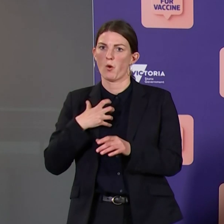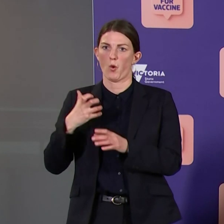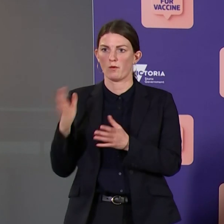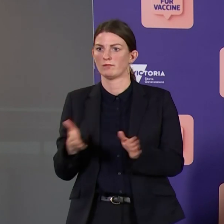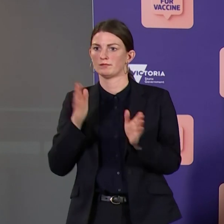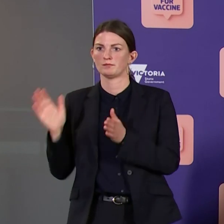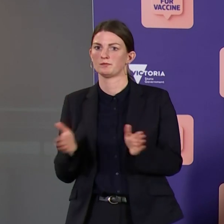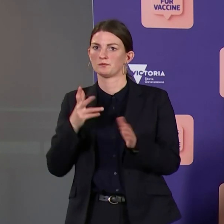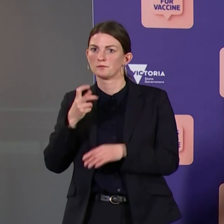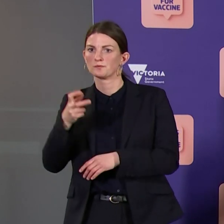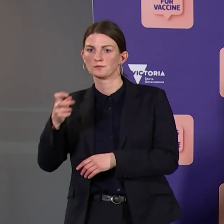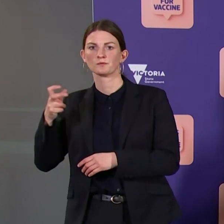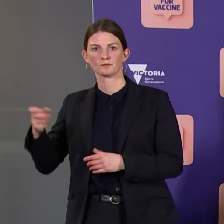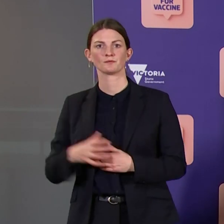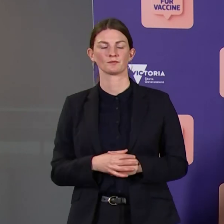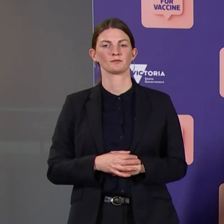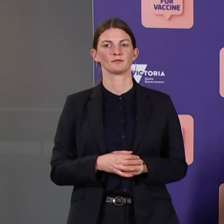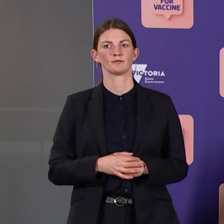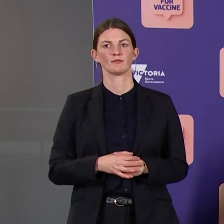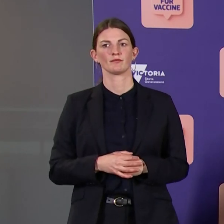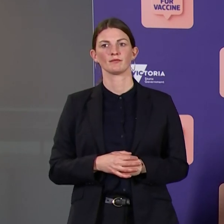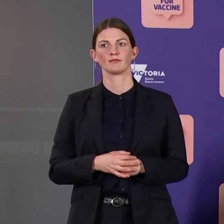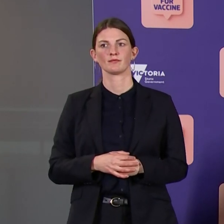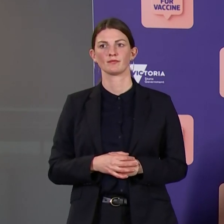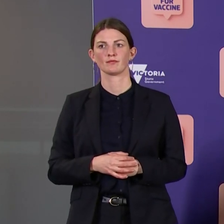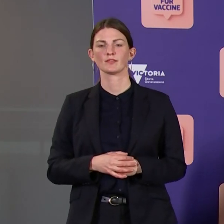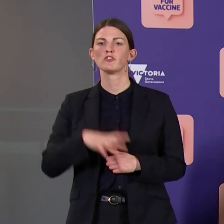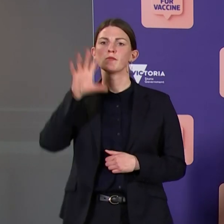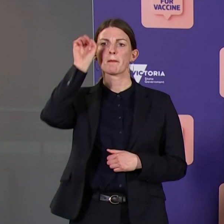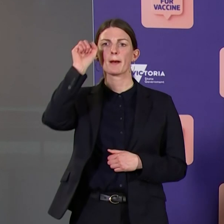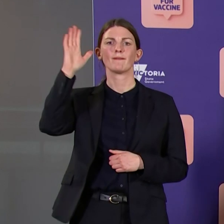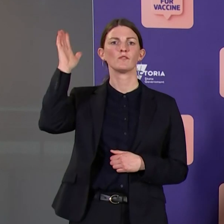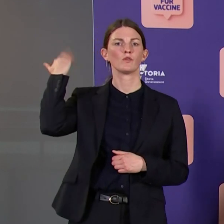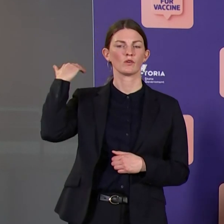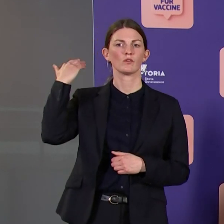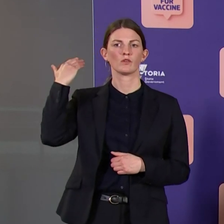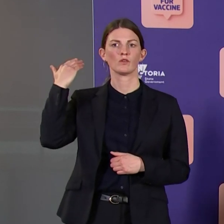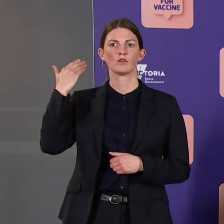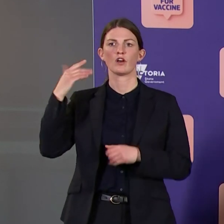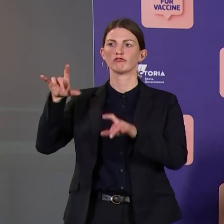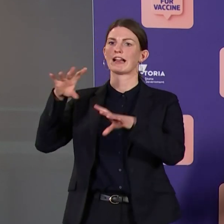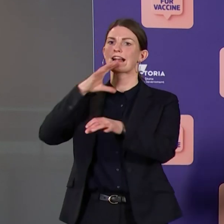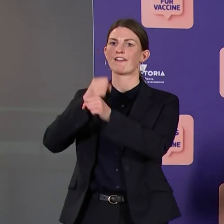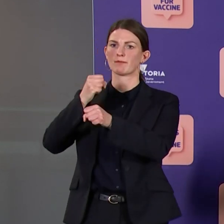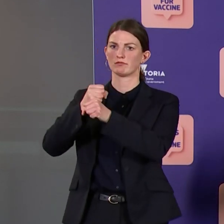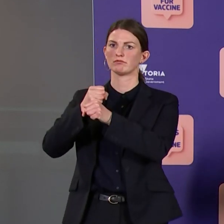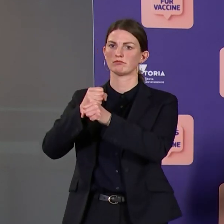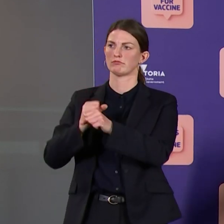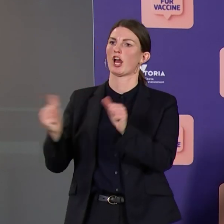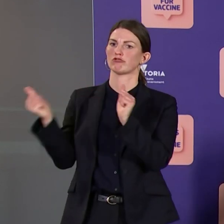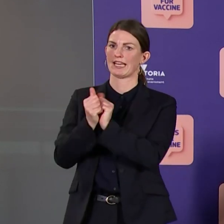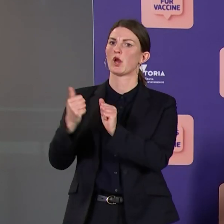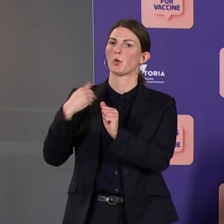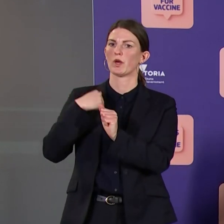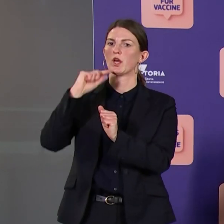well. You recall that the states were originally signed up to the Commonwealth's plan to deliver around a